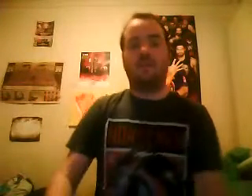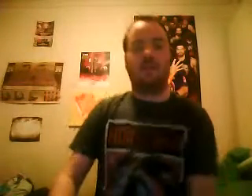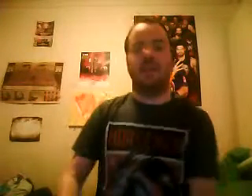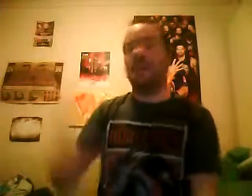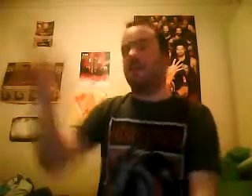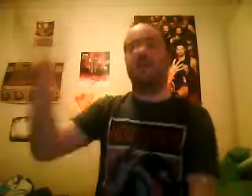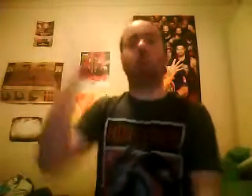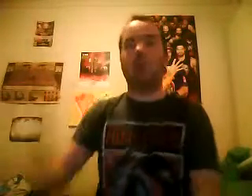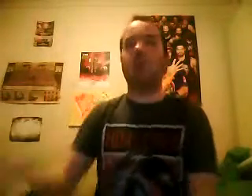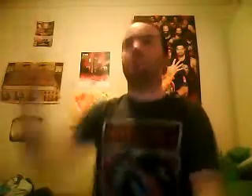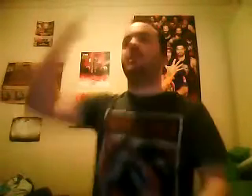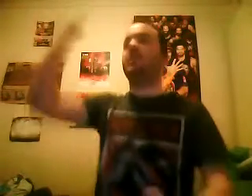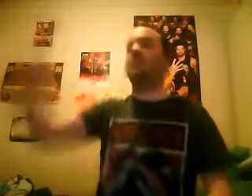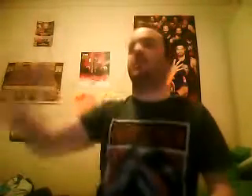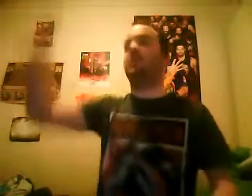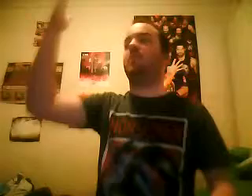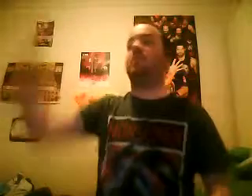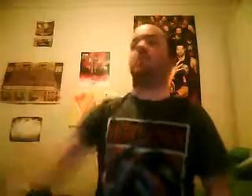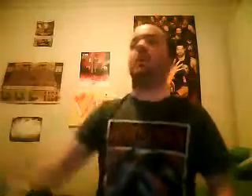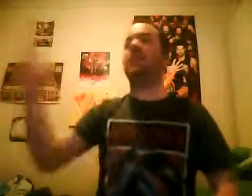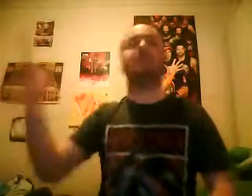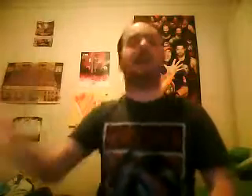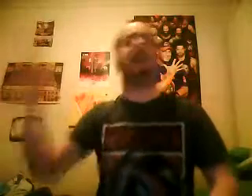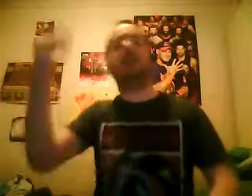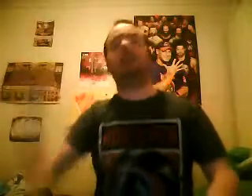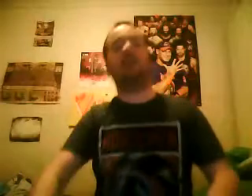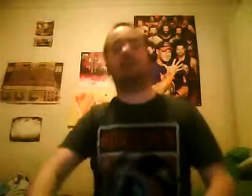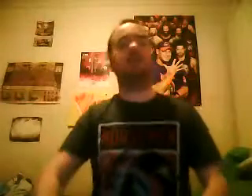Yeah, the joke is the most entertaining thing